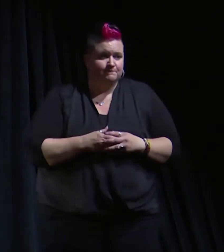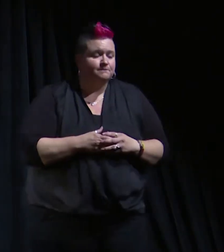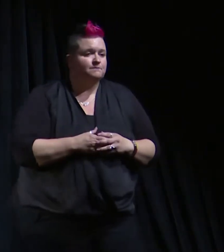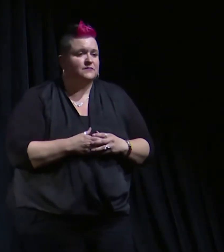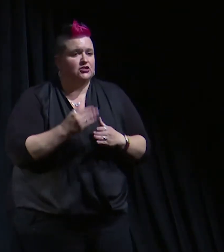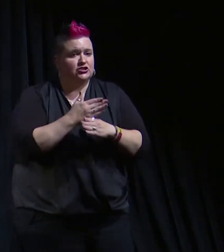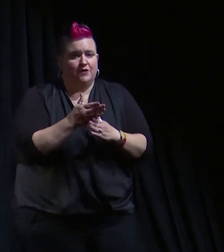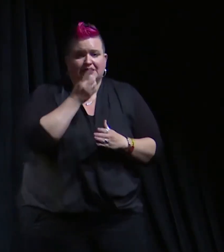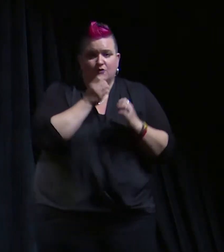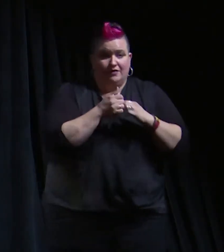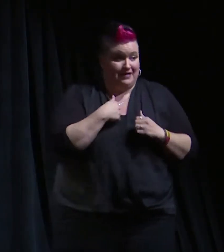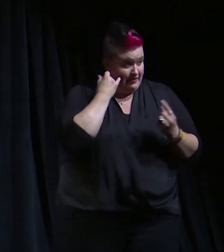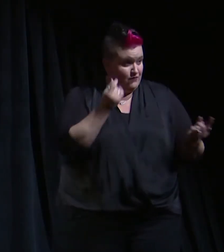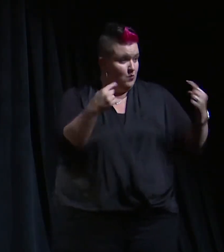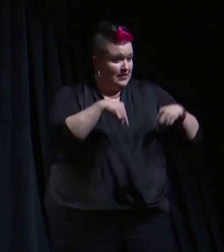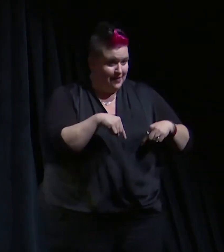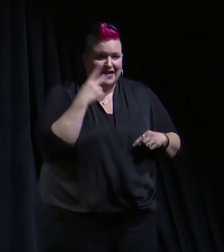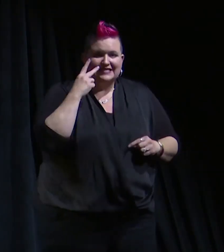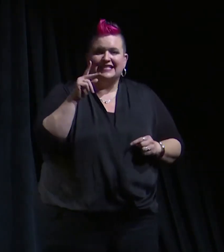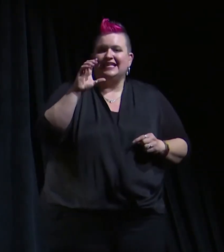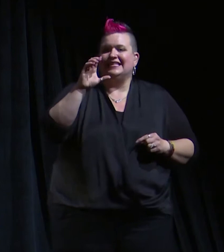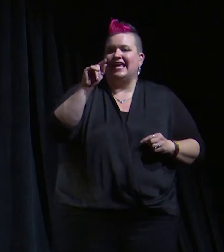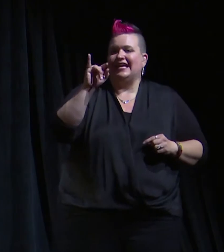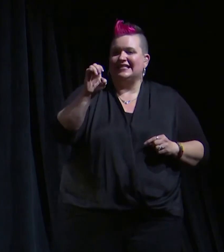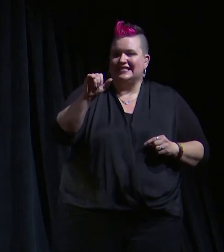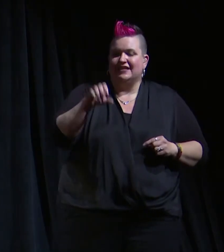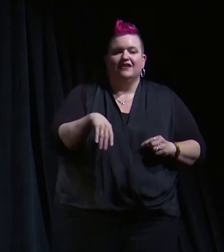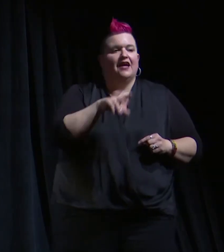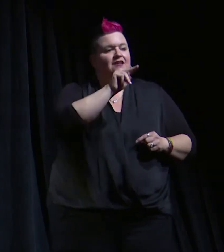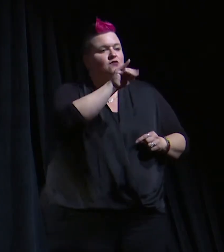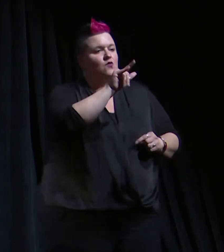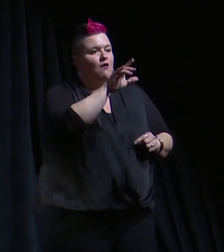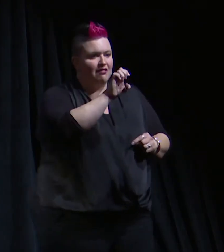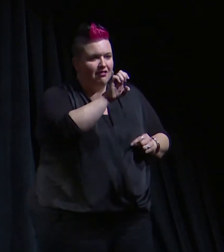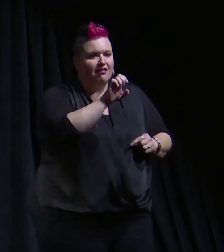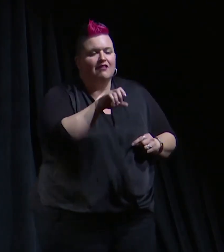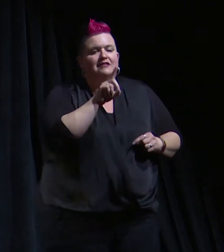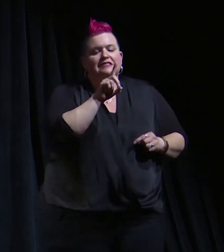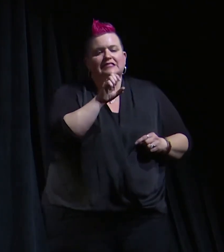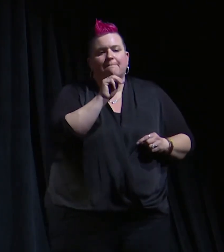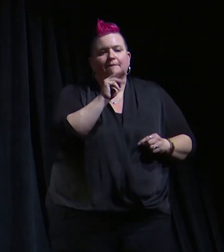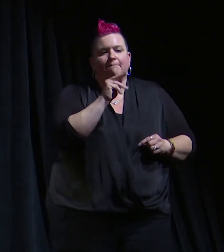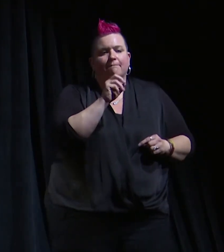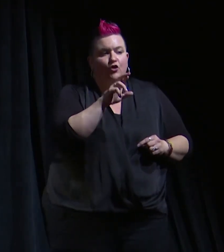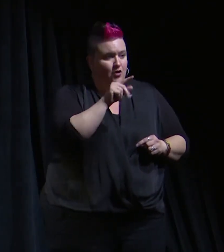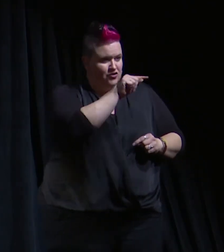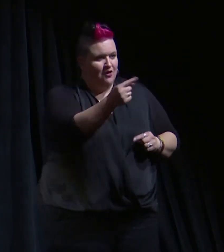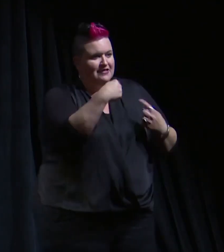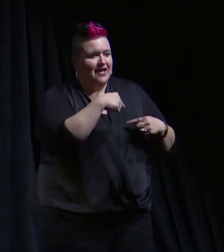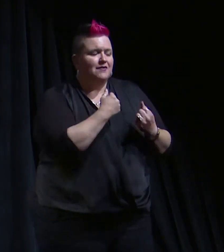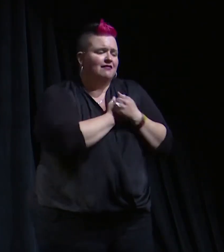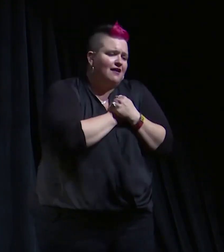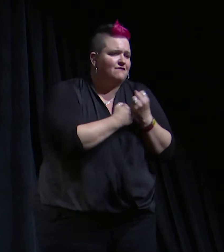So if you ever came to my house, I see Katie Longmire and Nicole DeMember, who sat at my table and given me